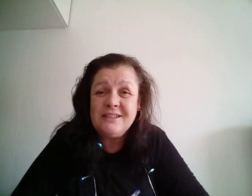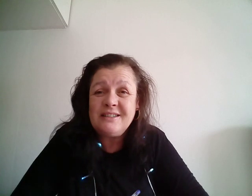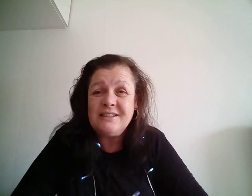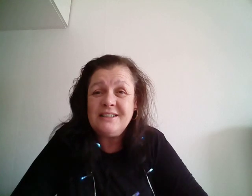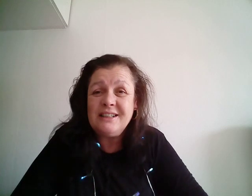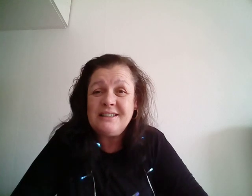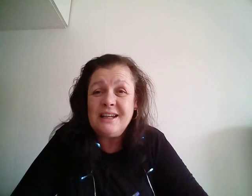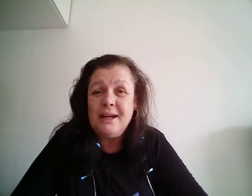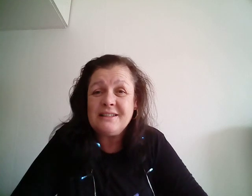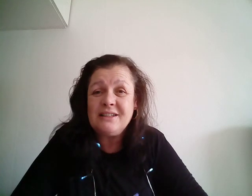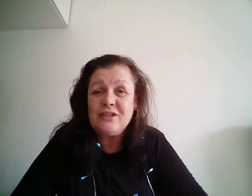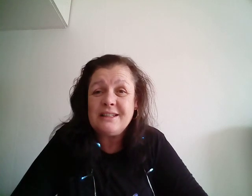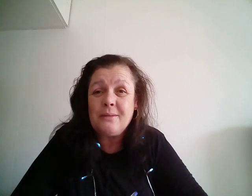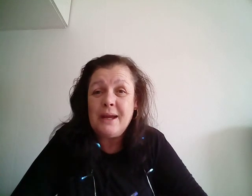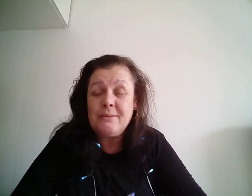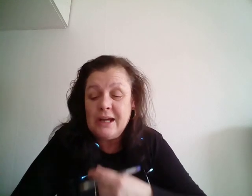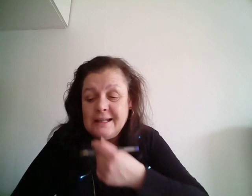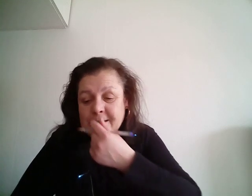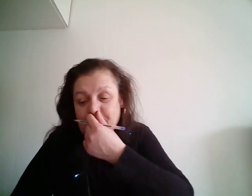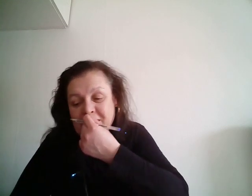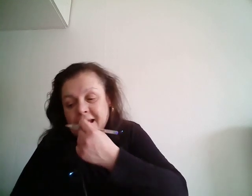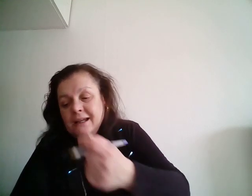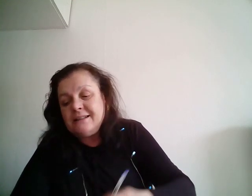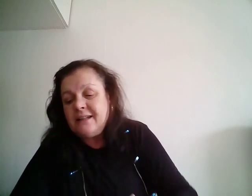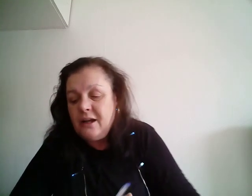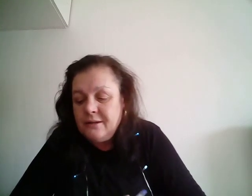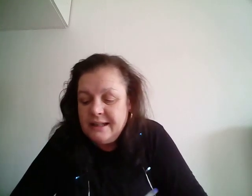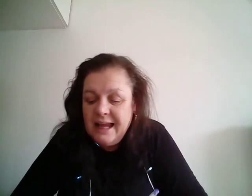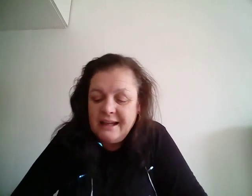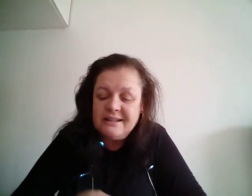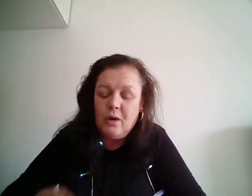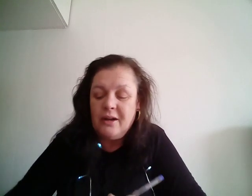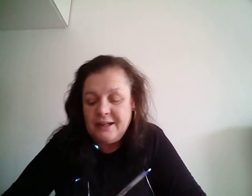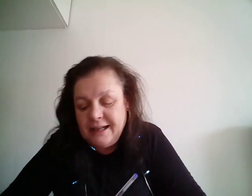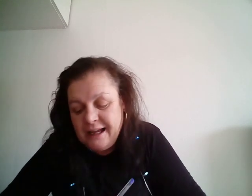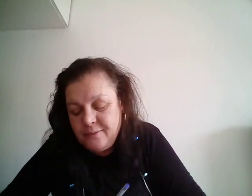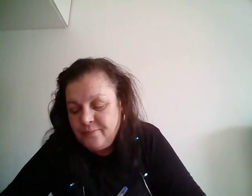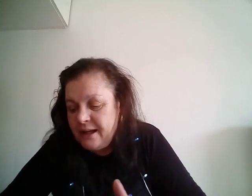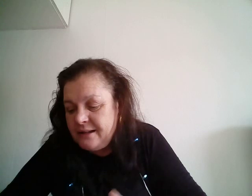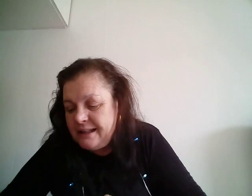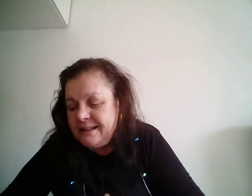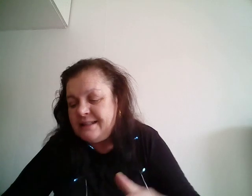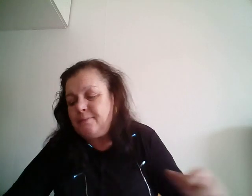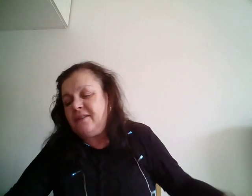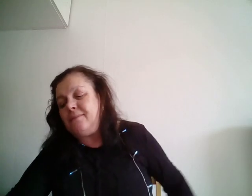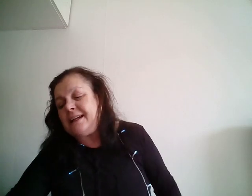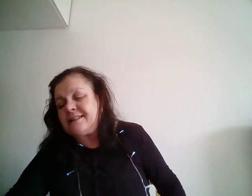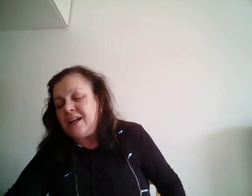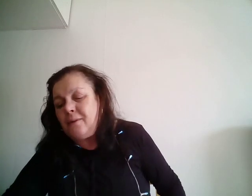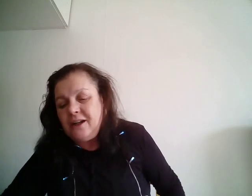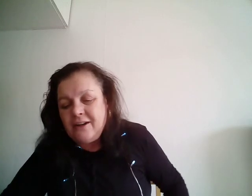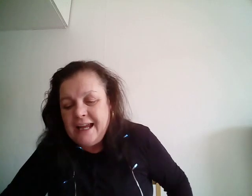videos. Do you see, my delicious little babies, yes? So the next one, now... there's a bit of a mix going on